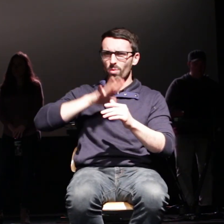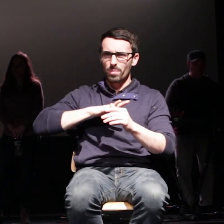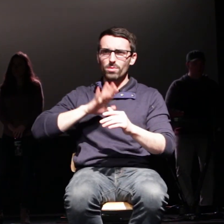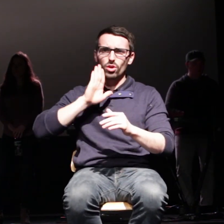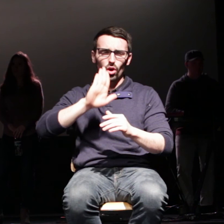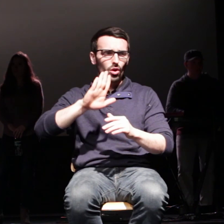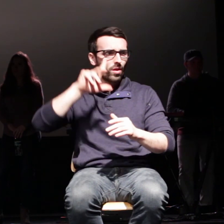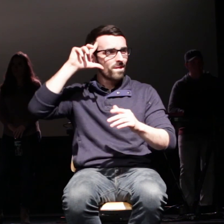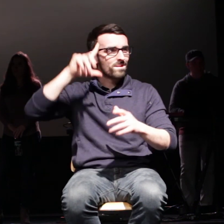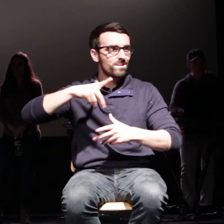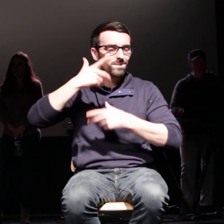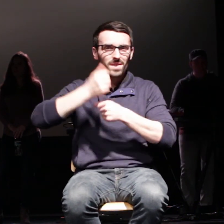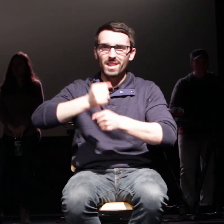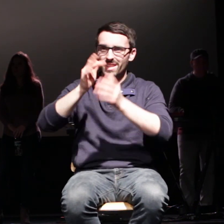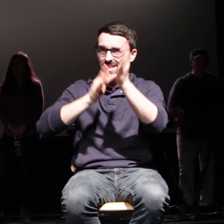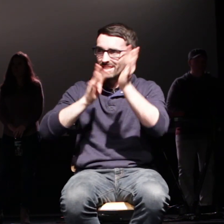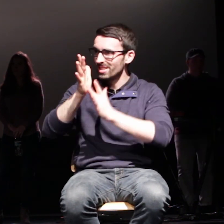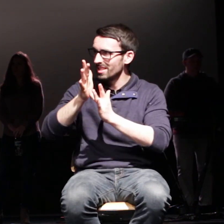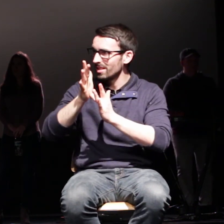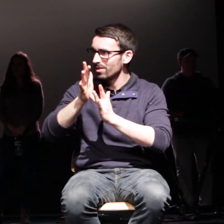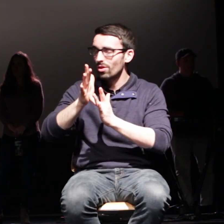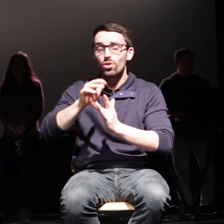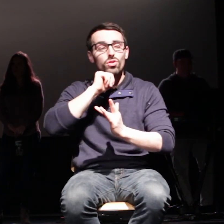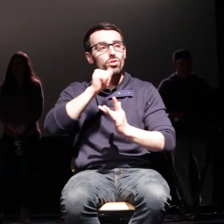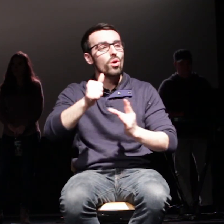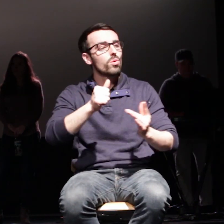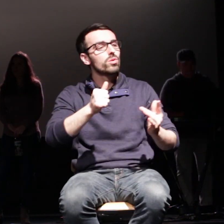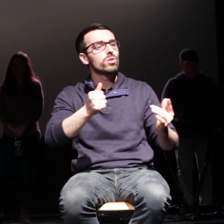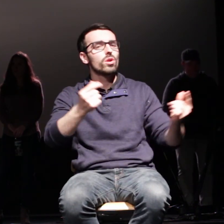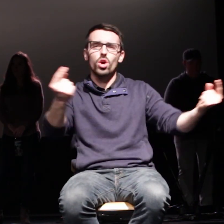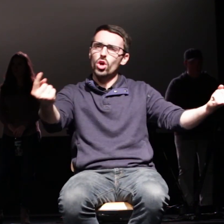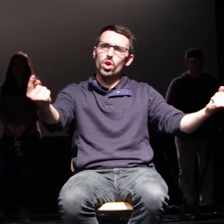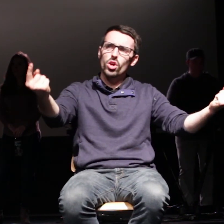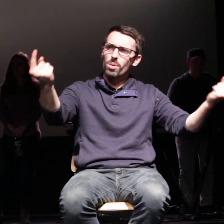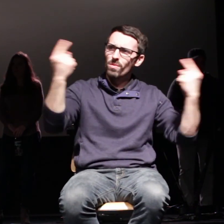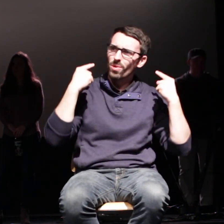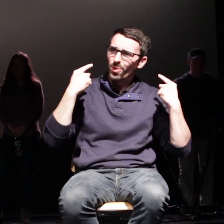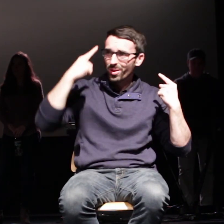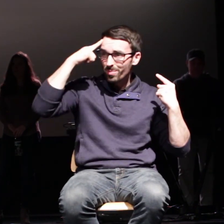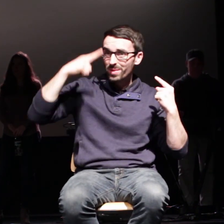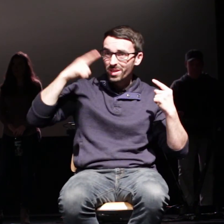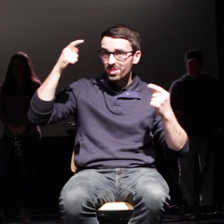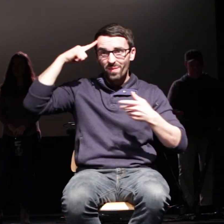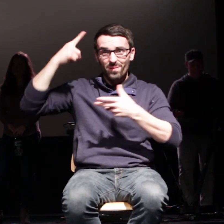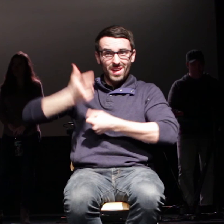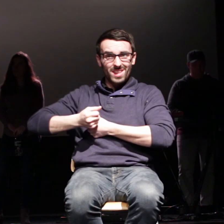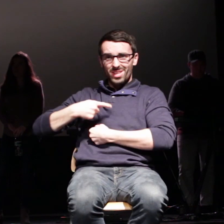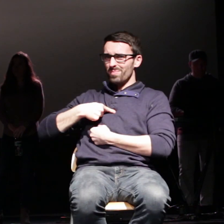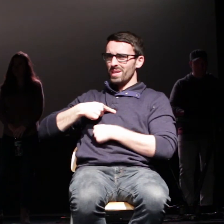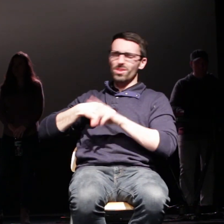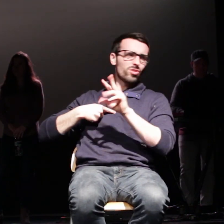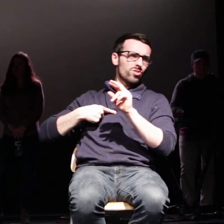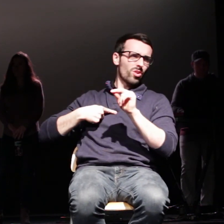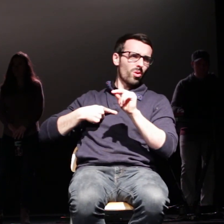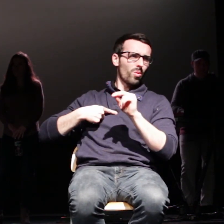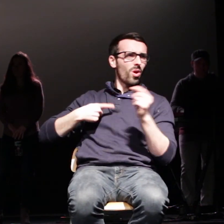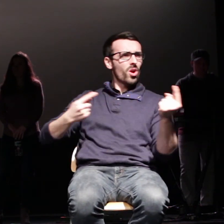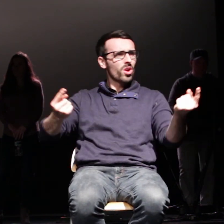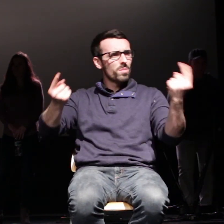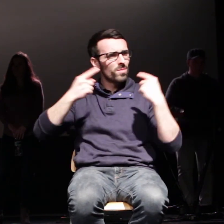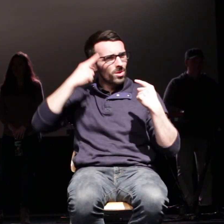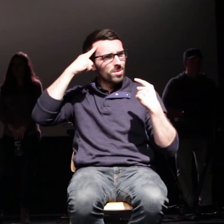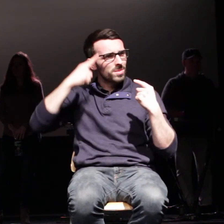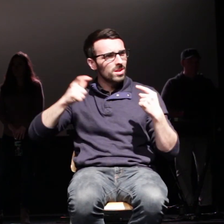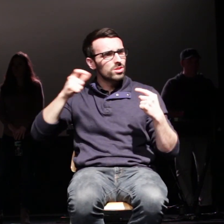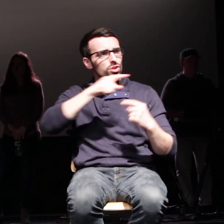in Jesus. Here's what I'd ask you to do. If you're coming forward, don't come forward because you have faith in me. Don't come forward because you have faith in anybody standing up here praying. Come forward